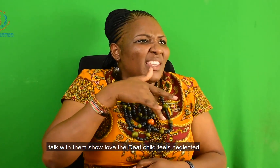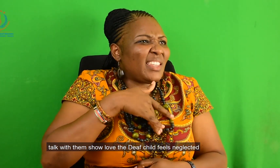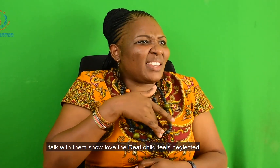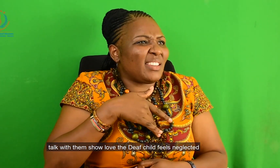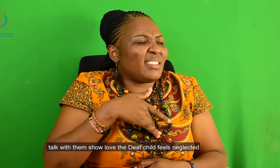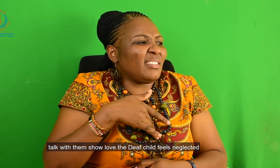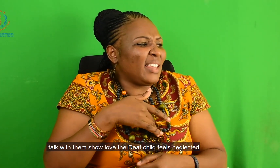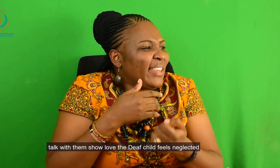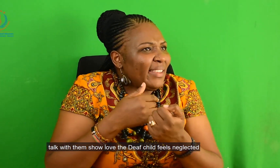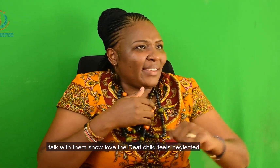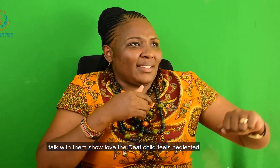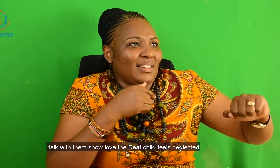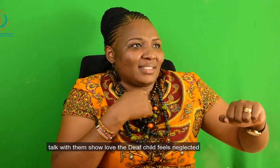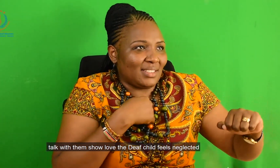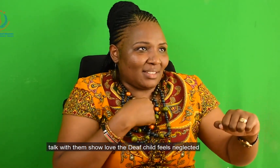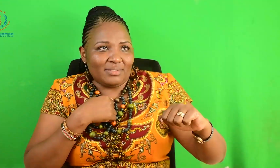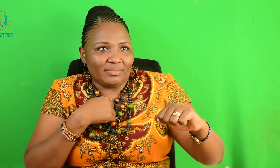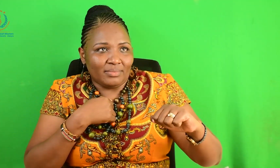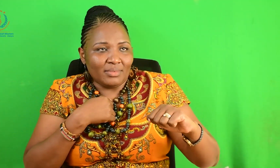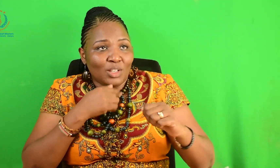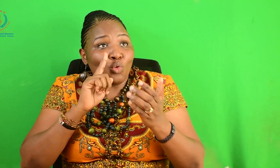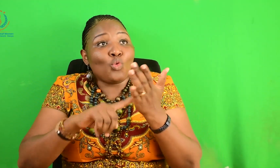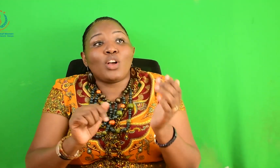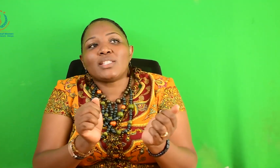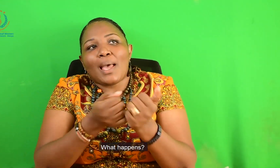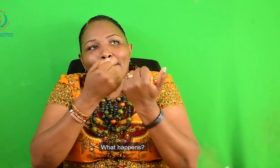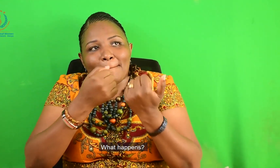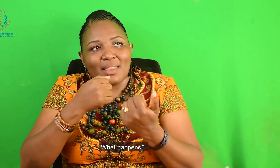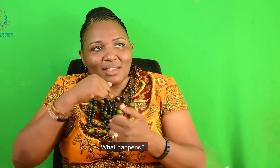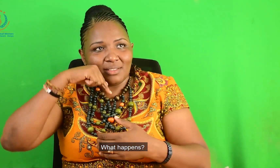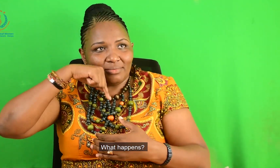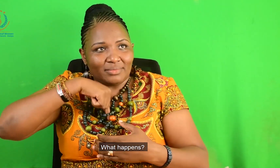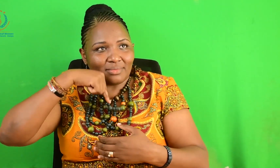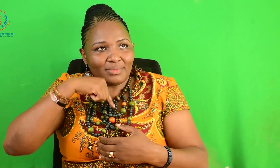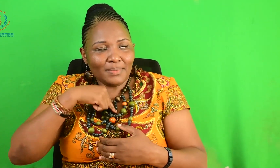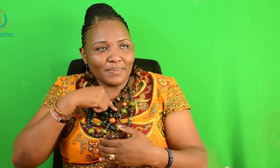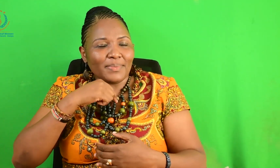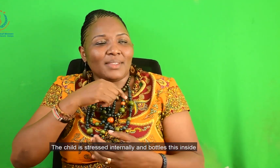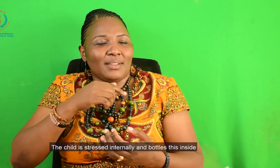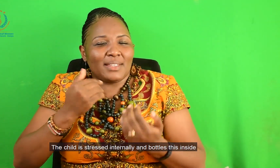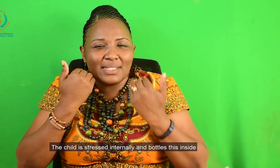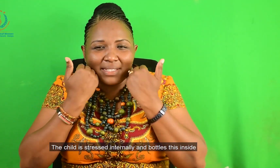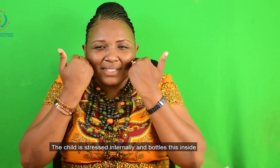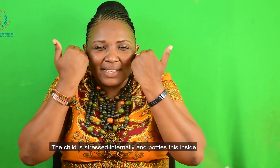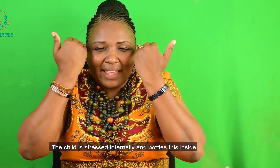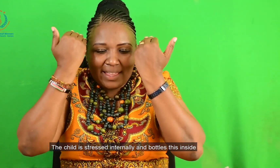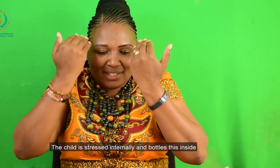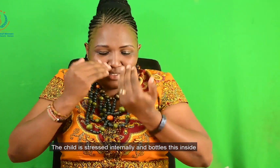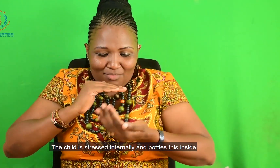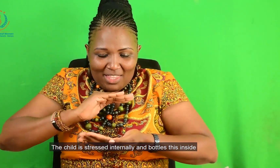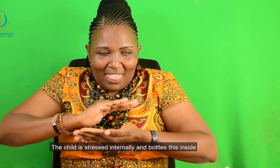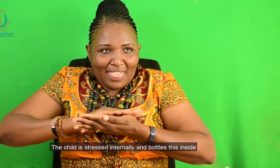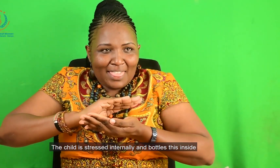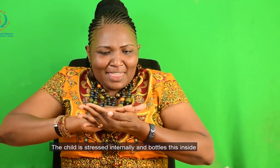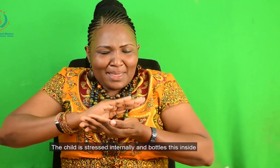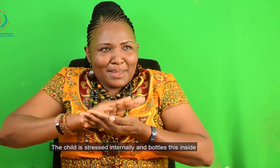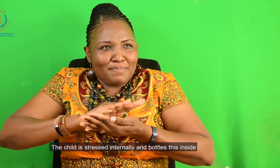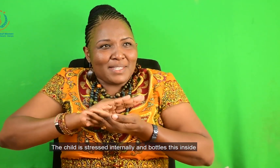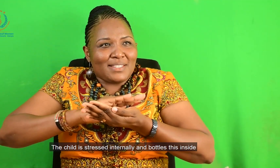feels neglected. So what happens? The child is stressed and they bottle all